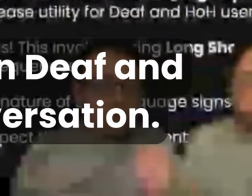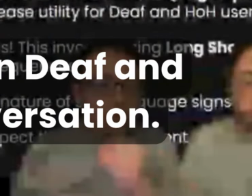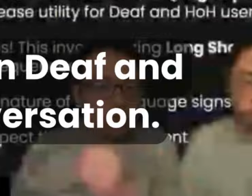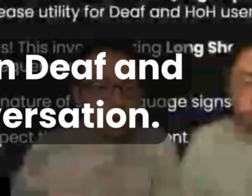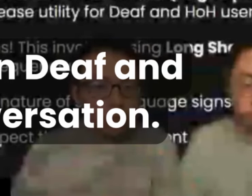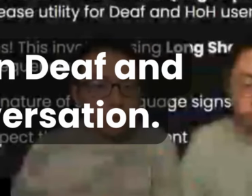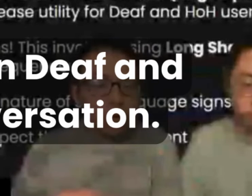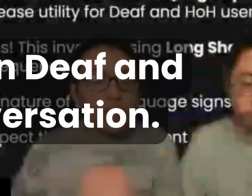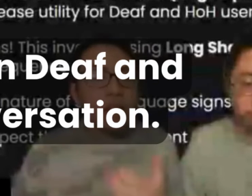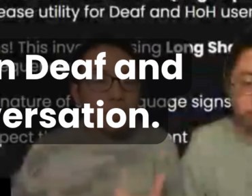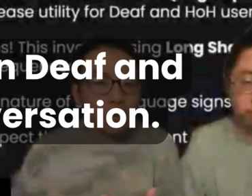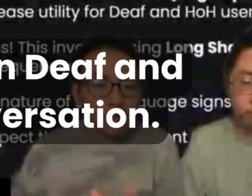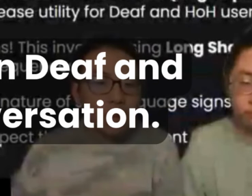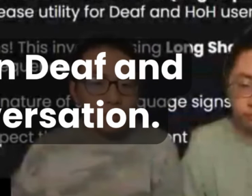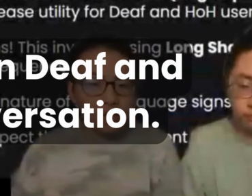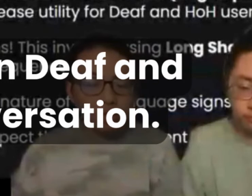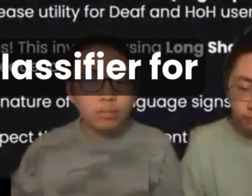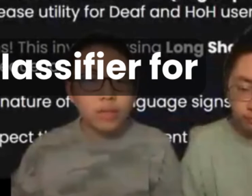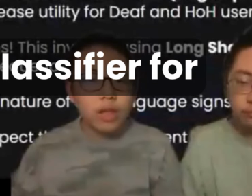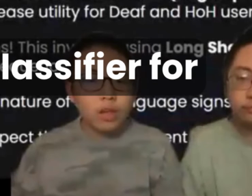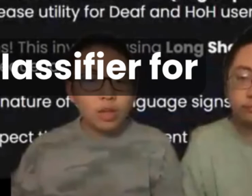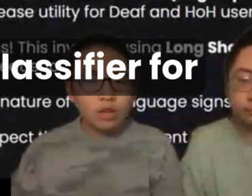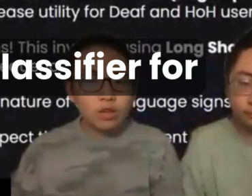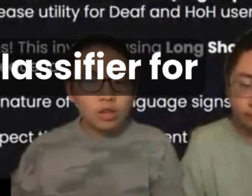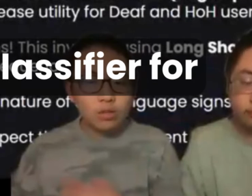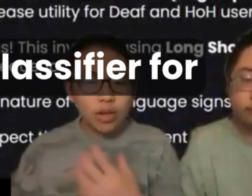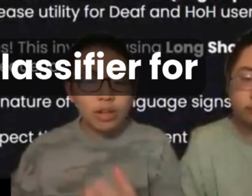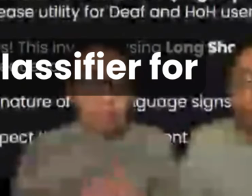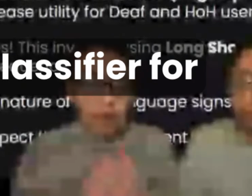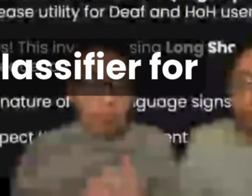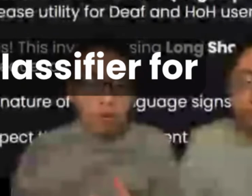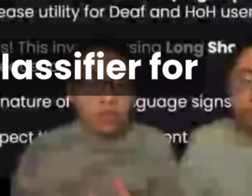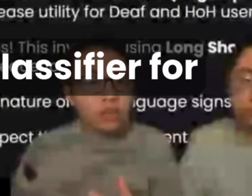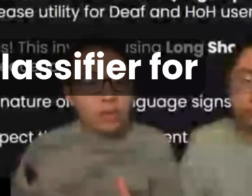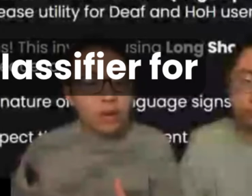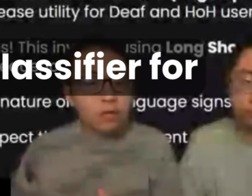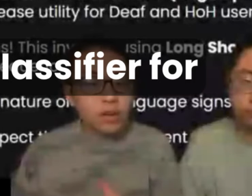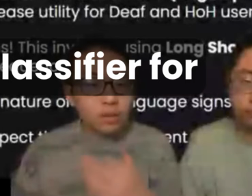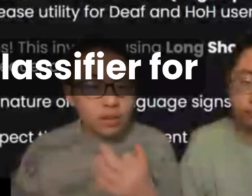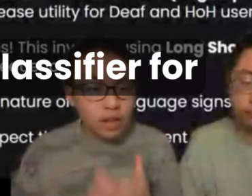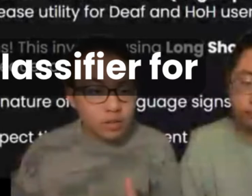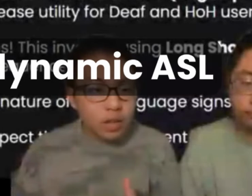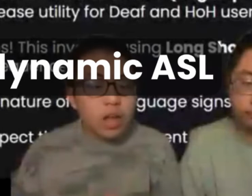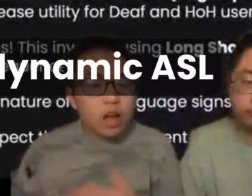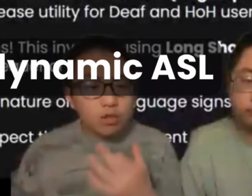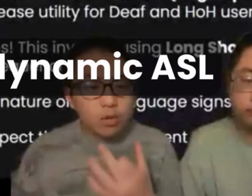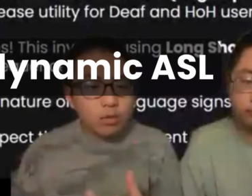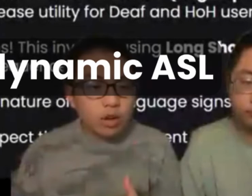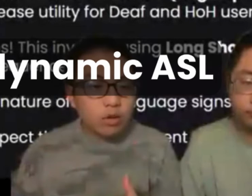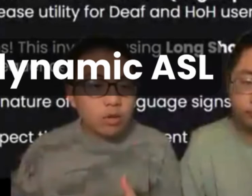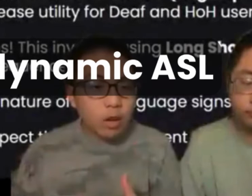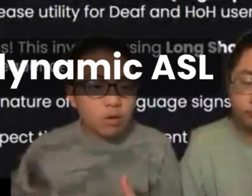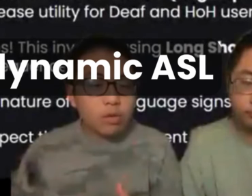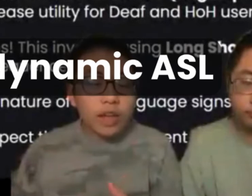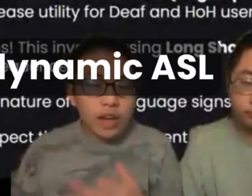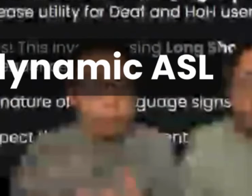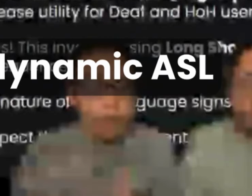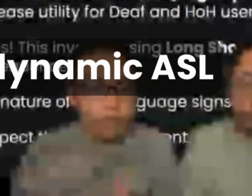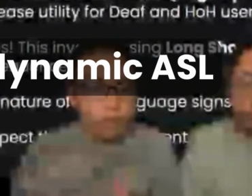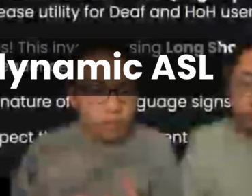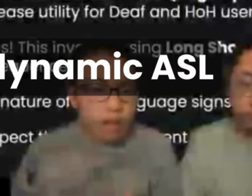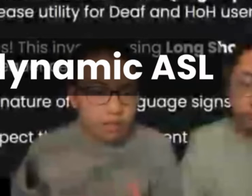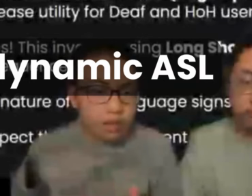deaf and hearing people in an in-person conversation. We included a trained random force classifier for fingerspelling detection, a trained recurrent neural network for